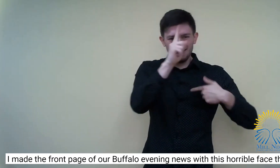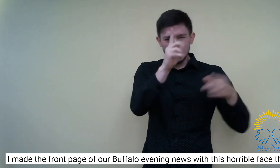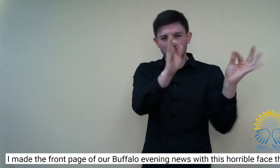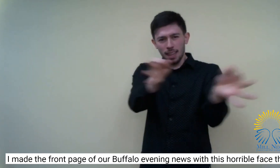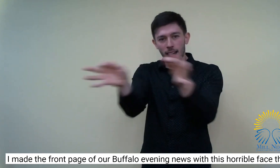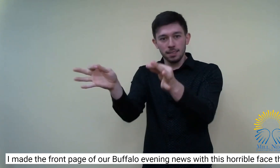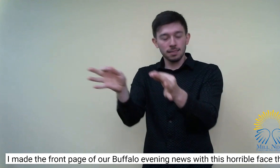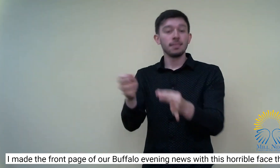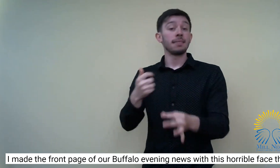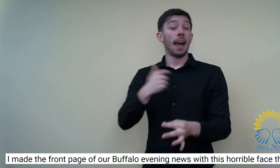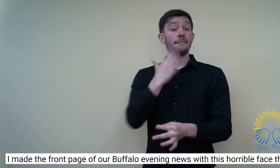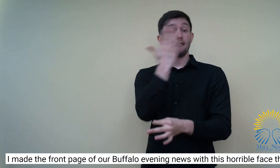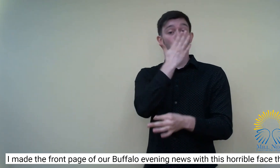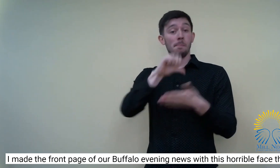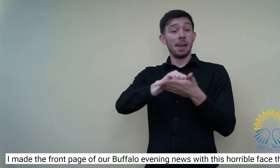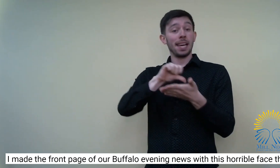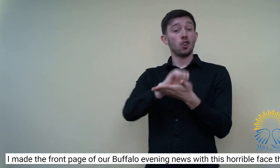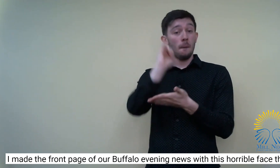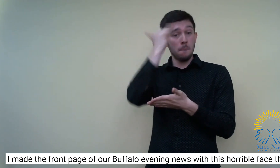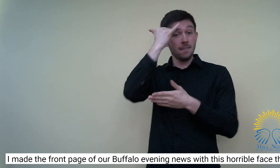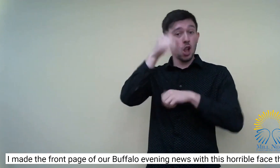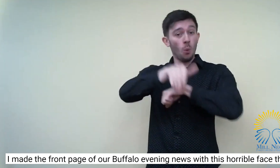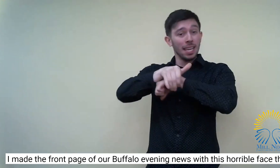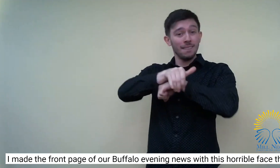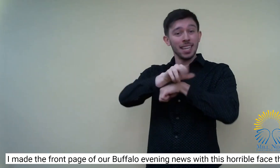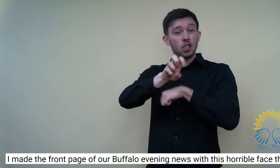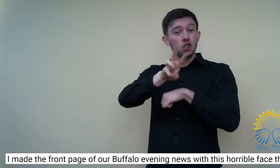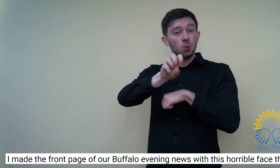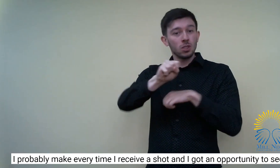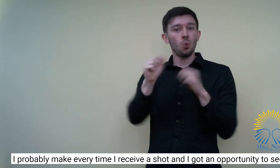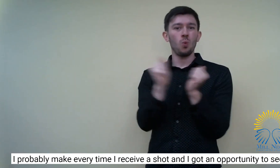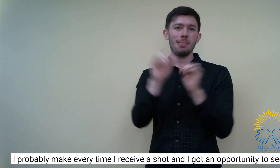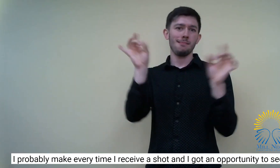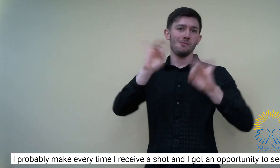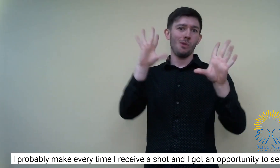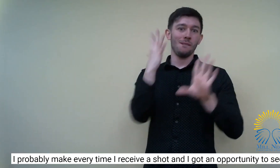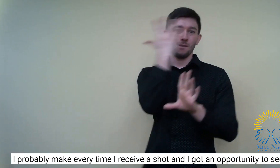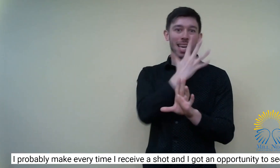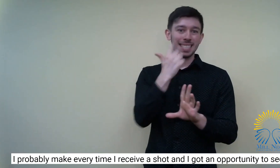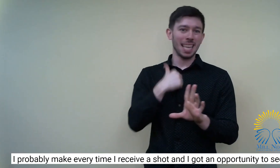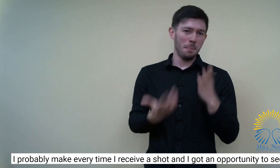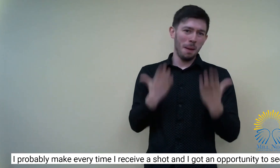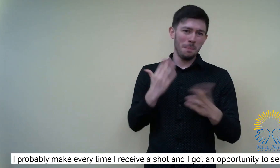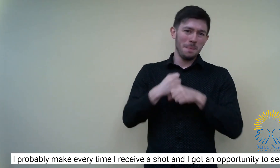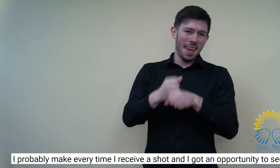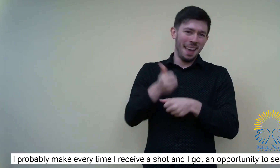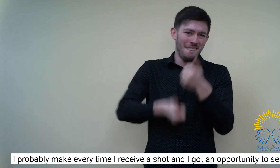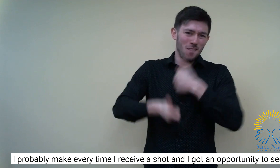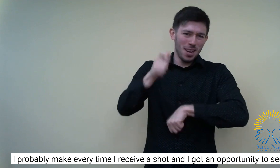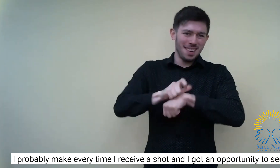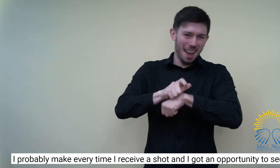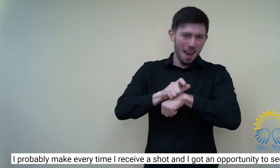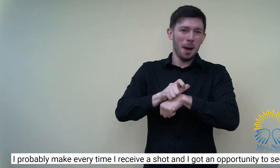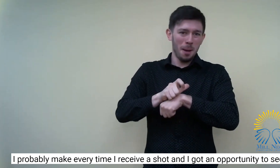the front page of our Buffalo Evening News with this horrible face that I probably make every time I